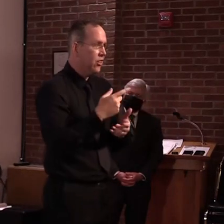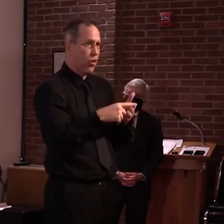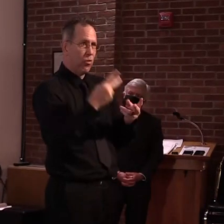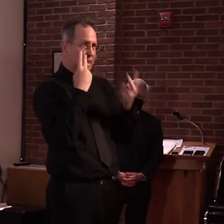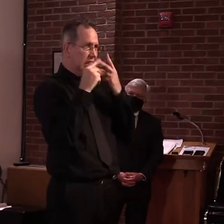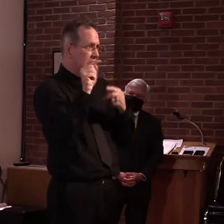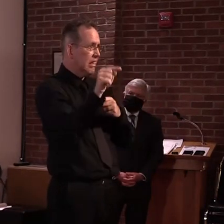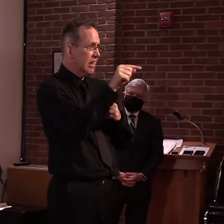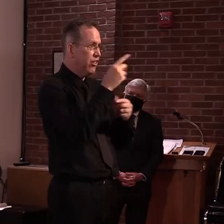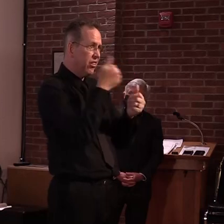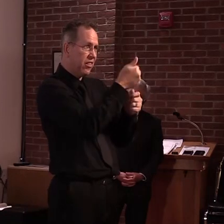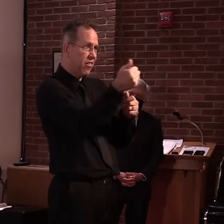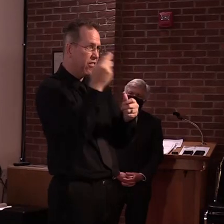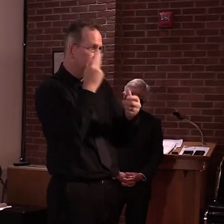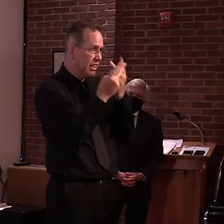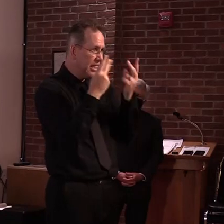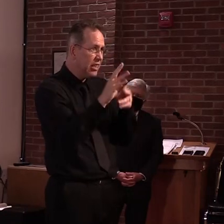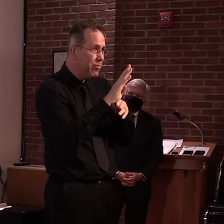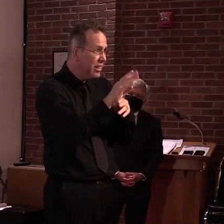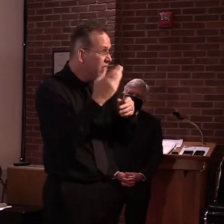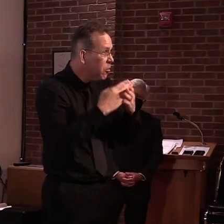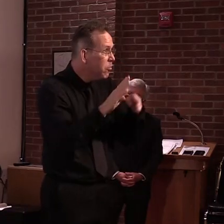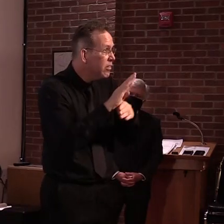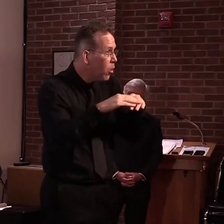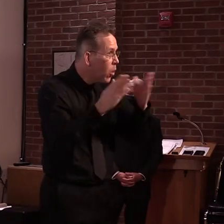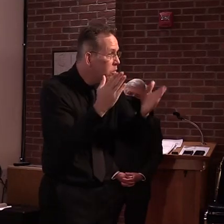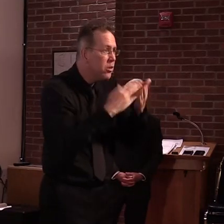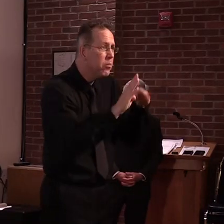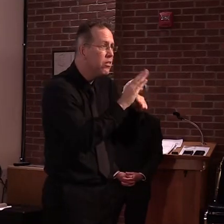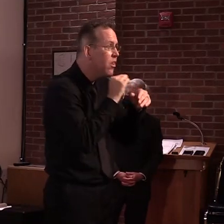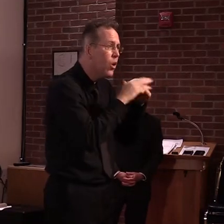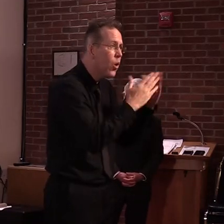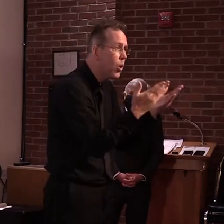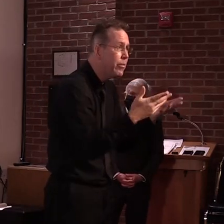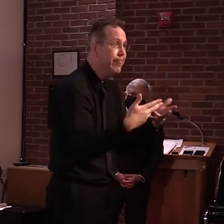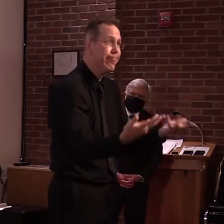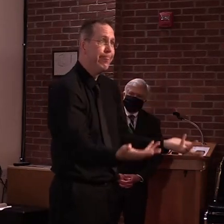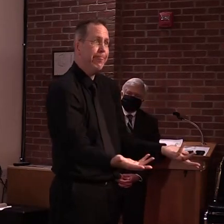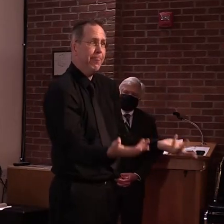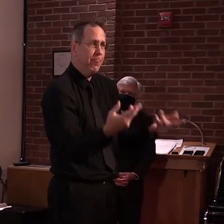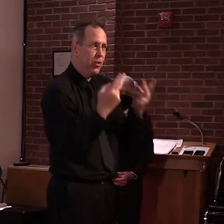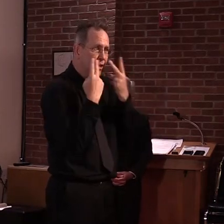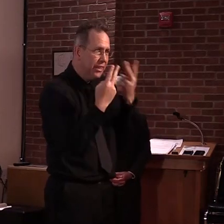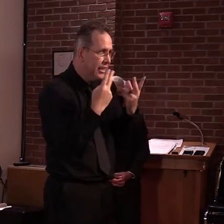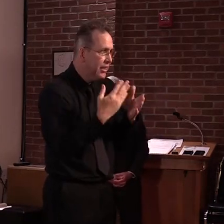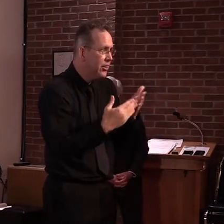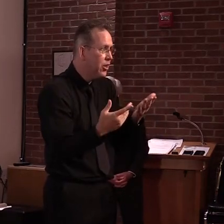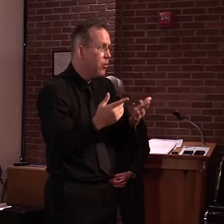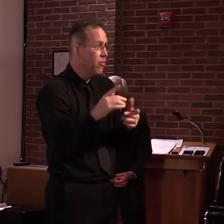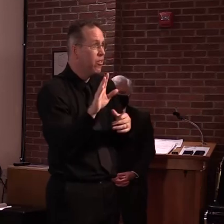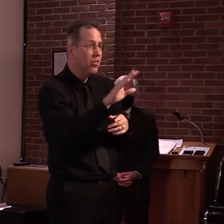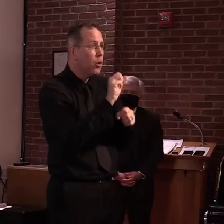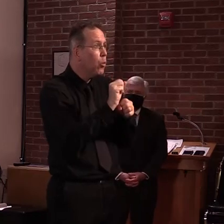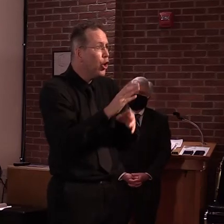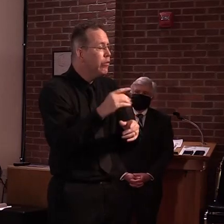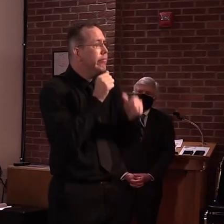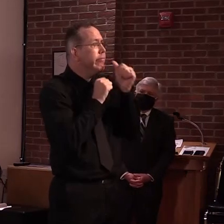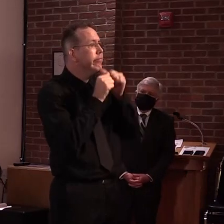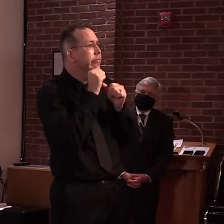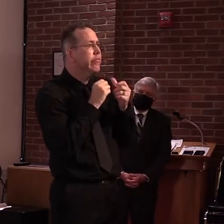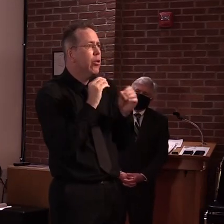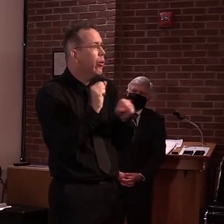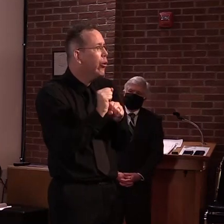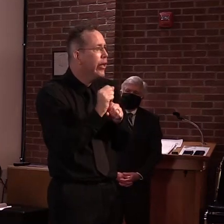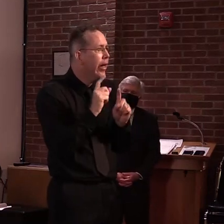impacted, because through no fault of their own, aren't able to open fully. So it's having an impact on all of us